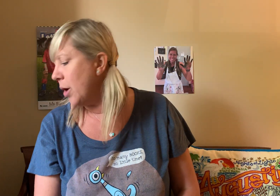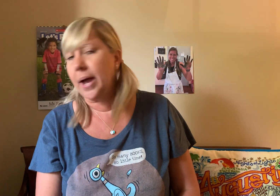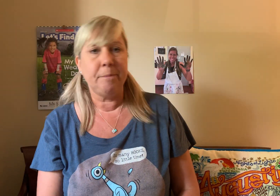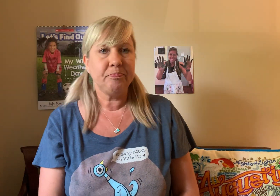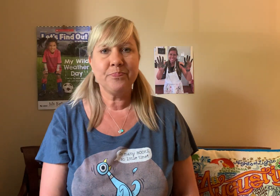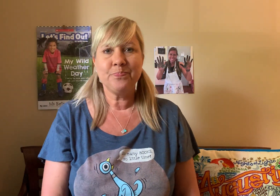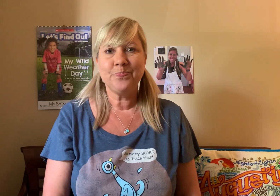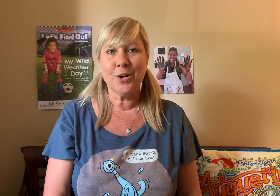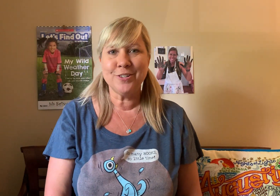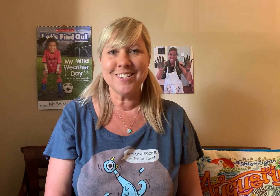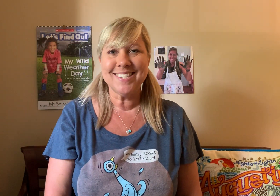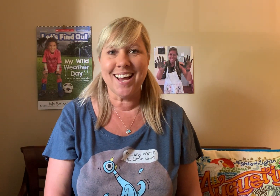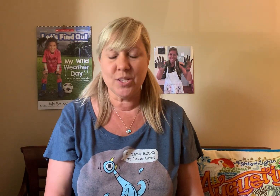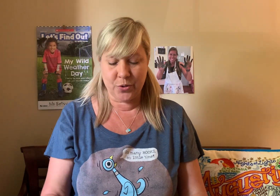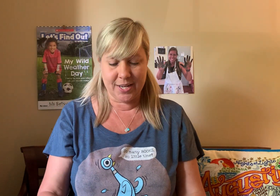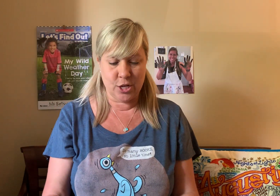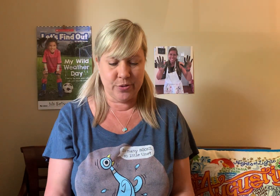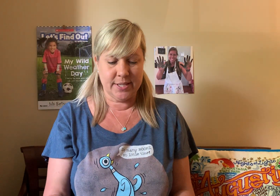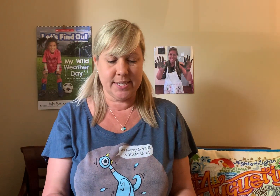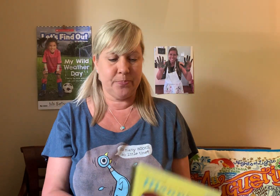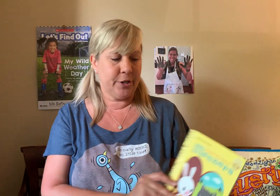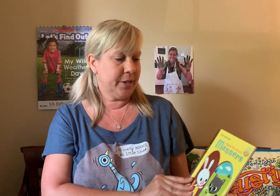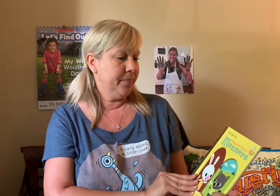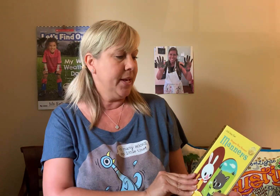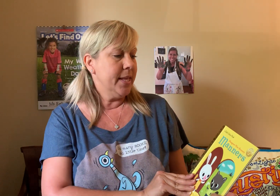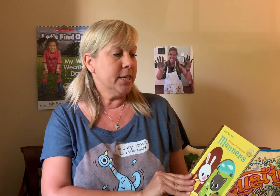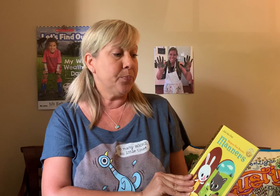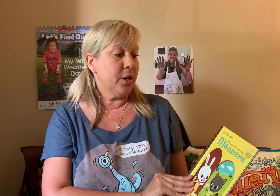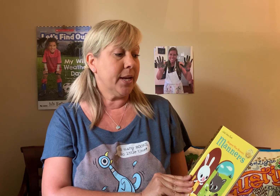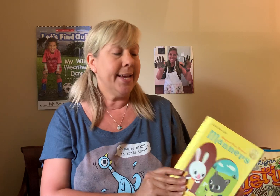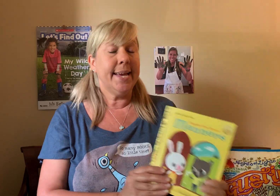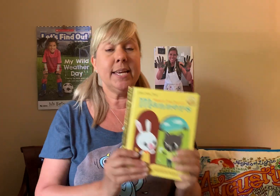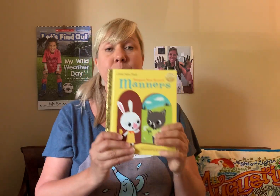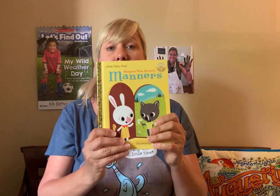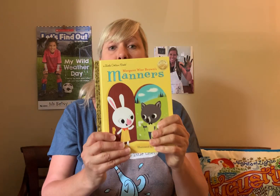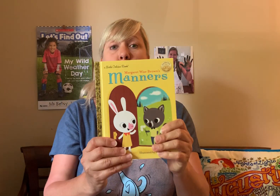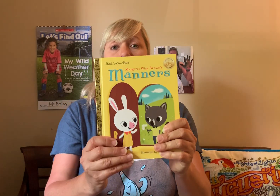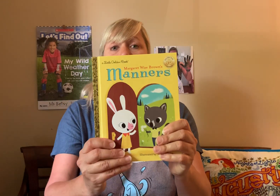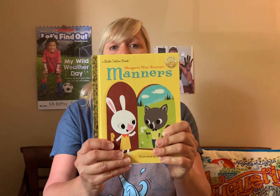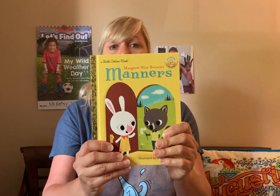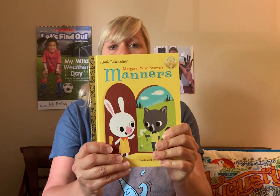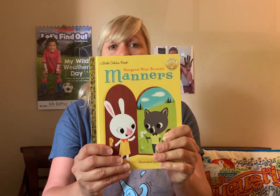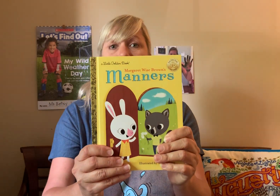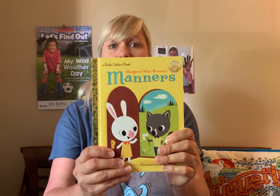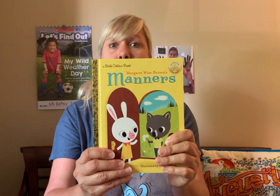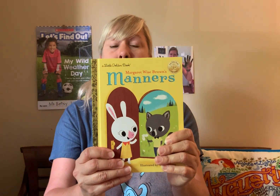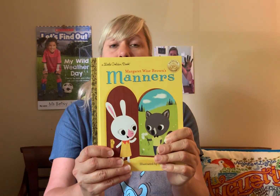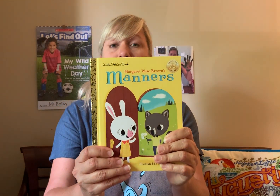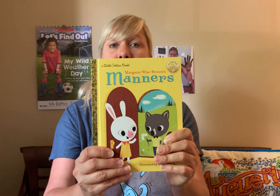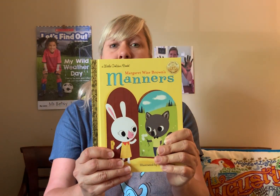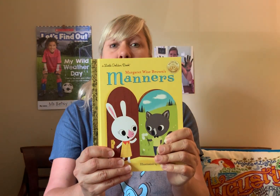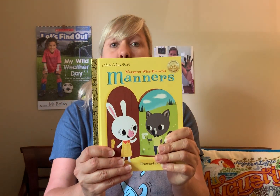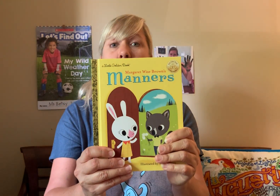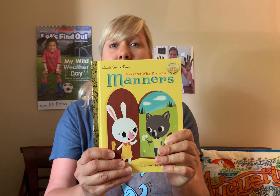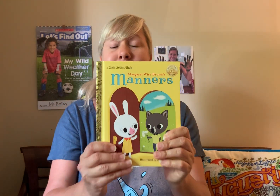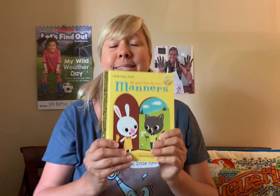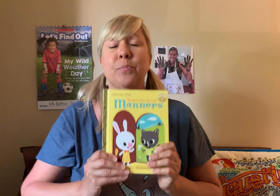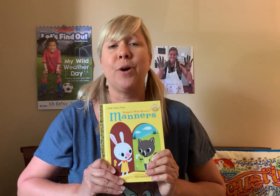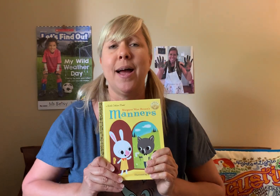Okay, those are the signs we're going to use in this book. This book is by a wonderful author named Margaret Wise